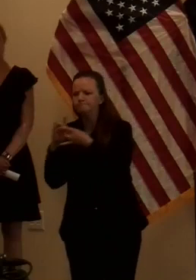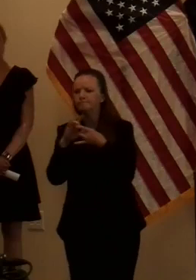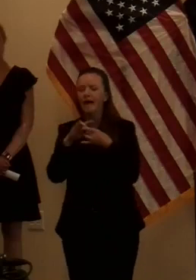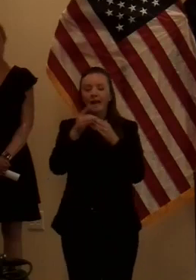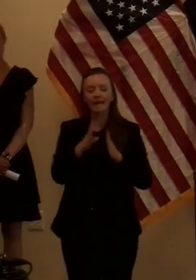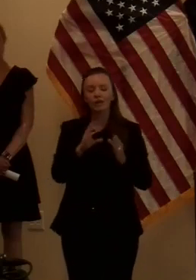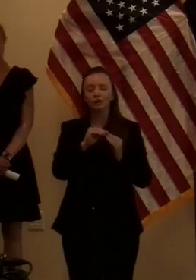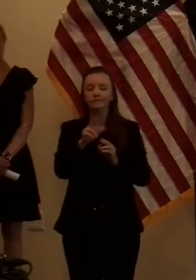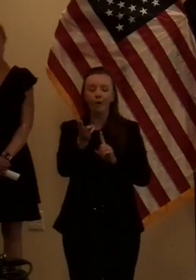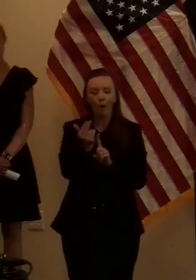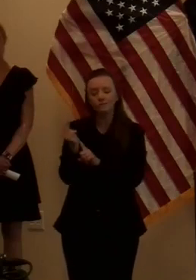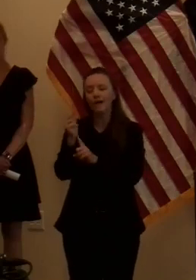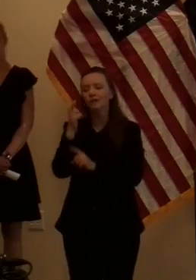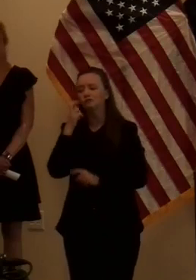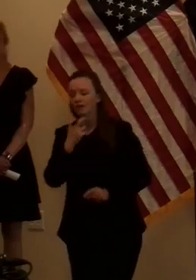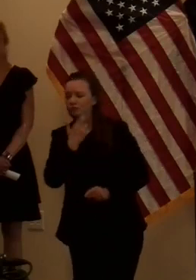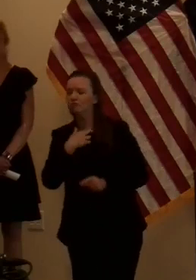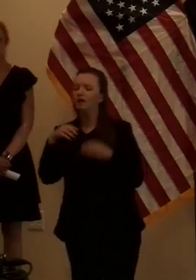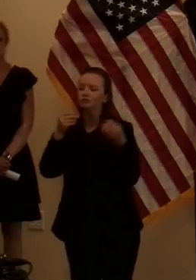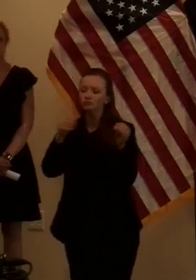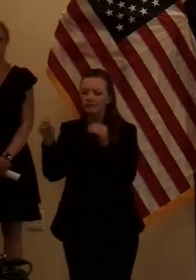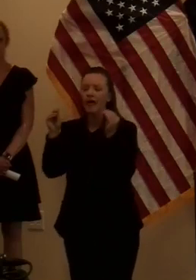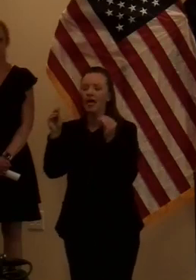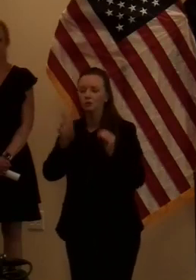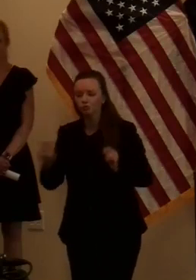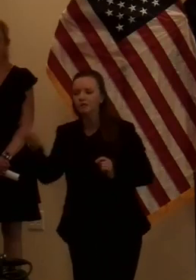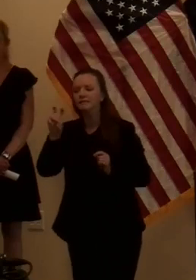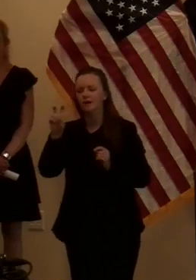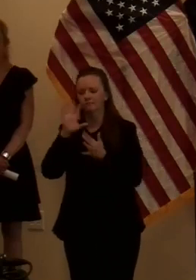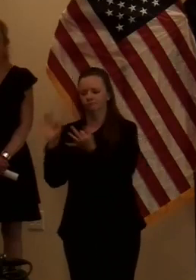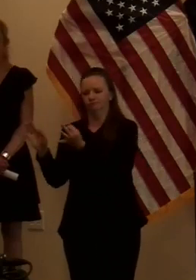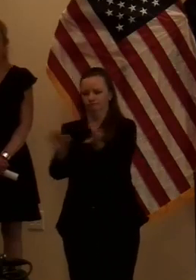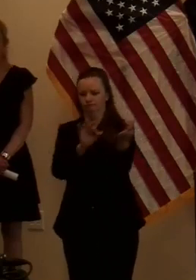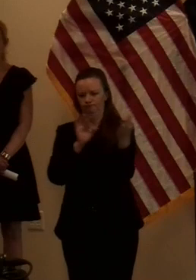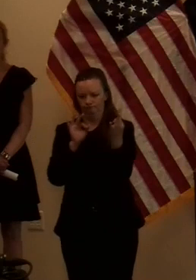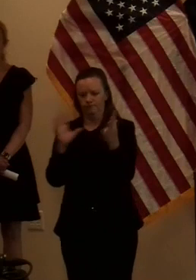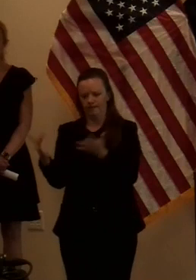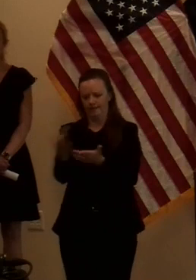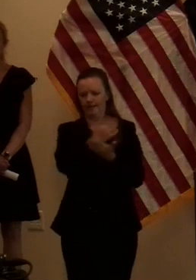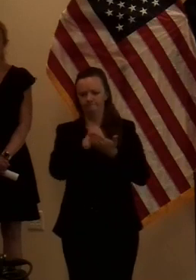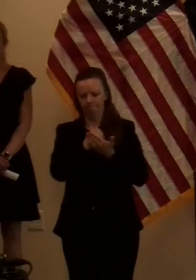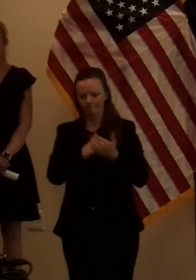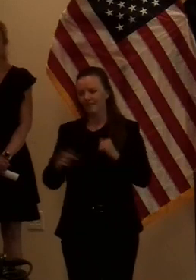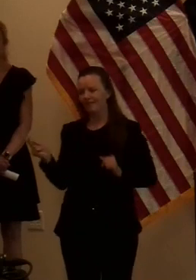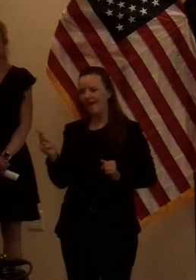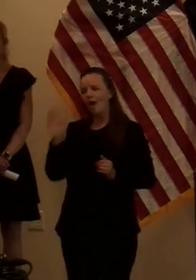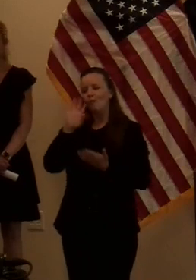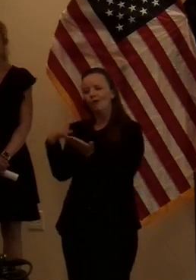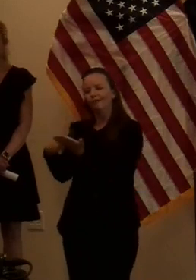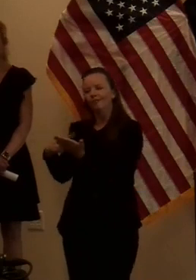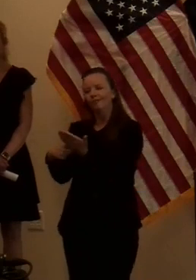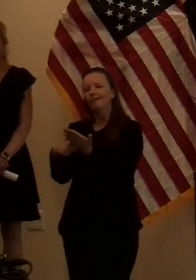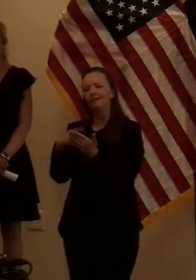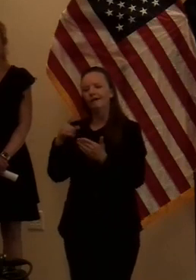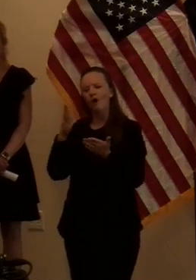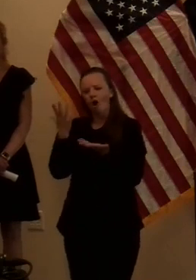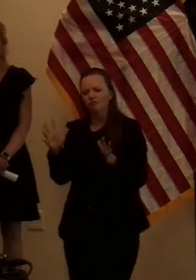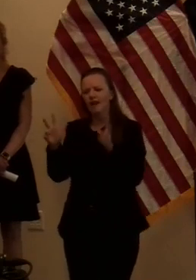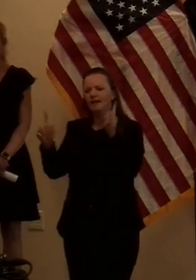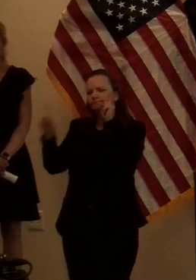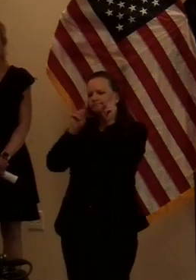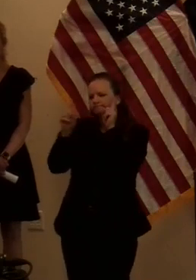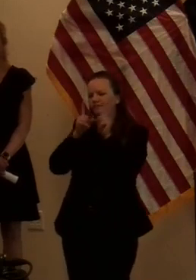restaurant, retail, and tourism sectors to get more of their feedback. And they're going to talk a little bit about what they're already hearing from